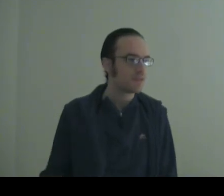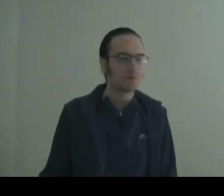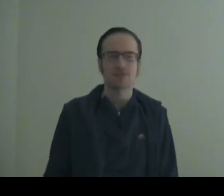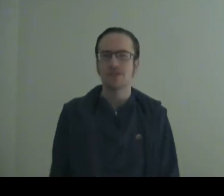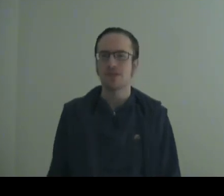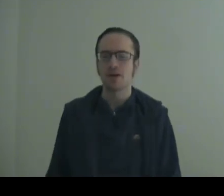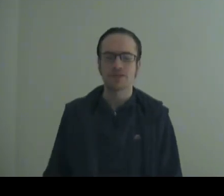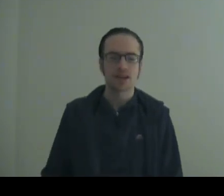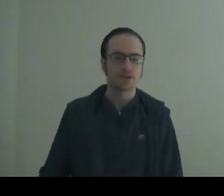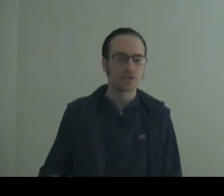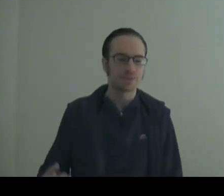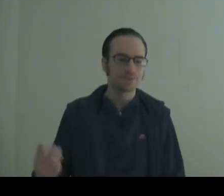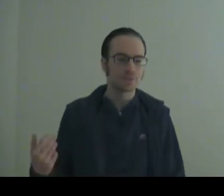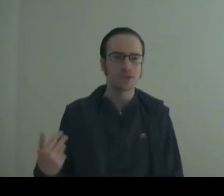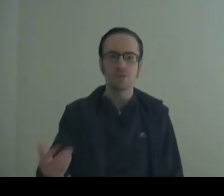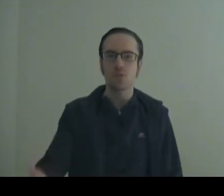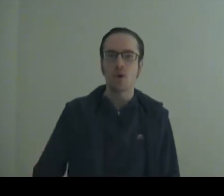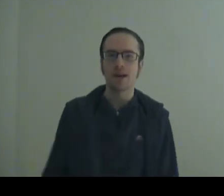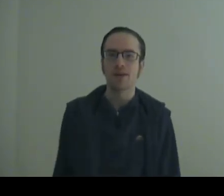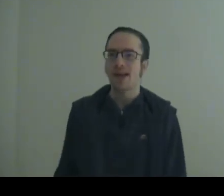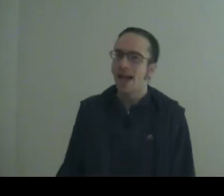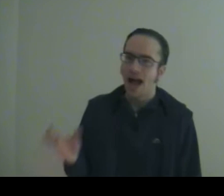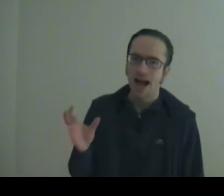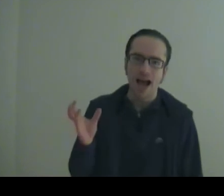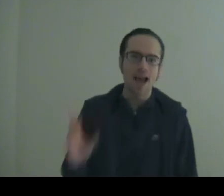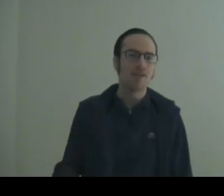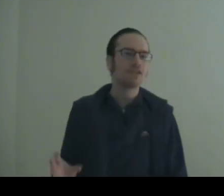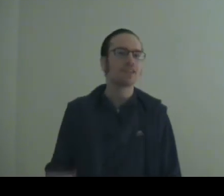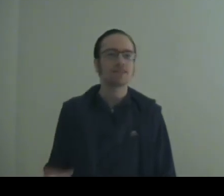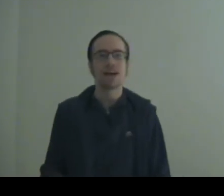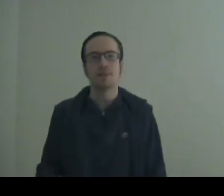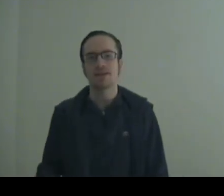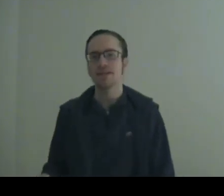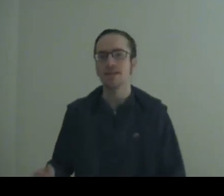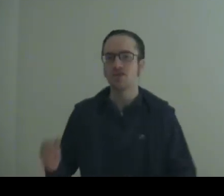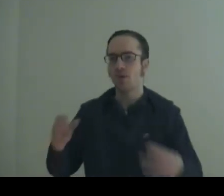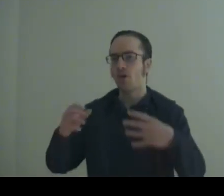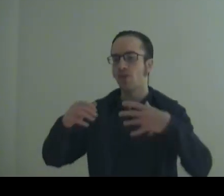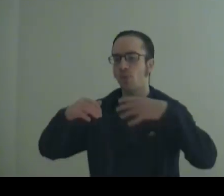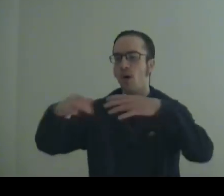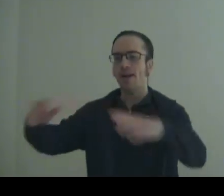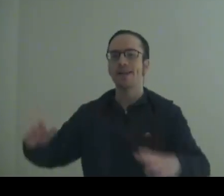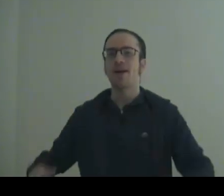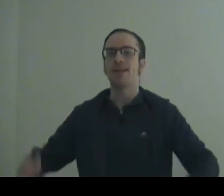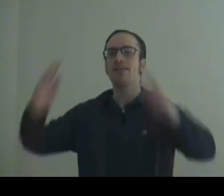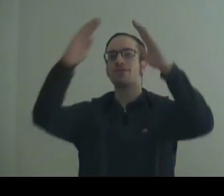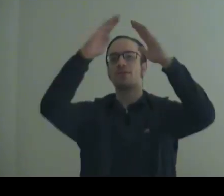Max von Sydow's character walking out. Every single time I see someone walking down and there's all